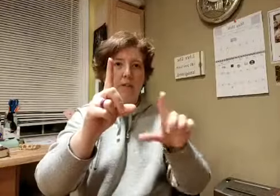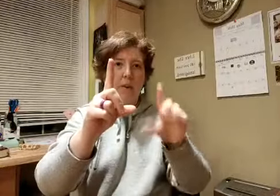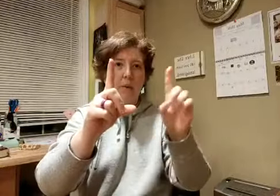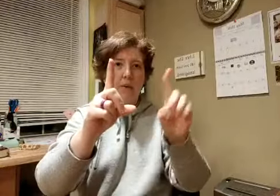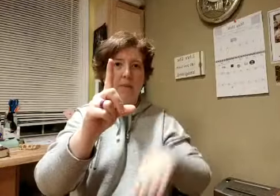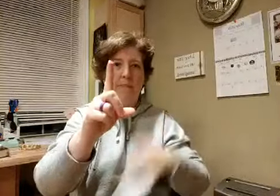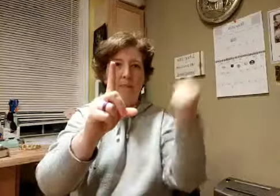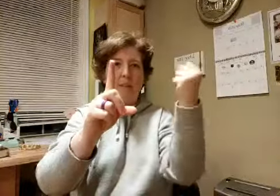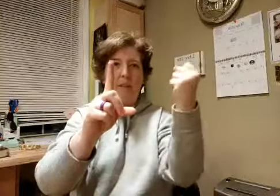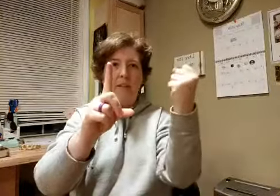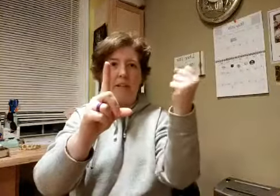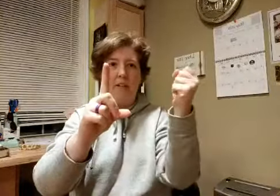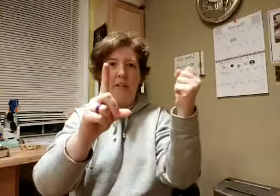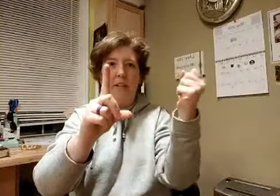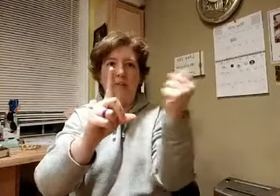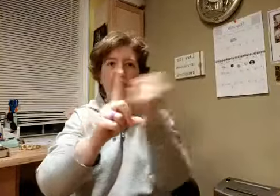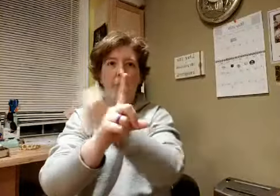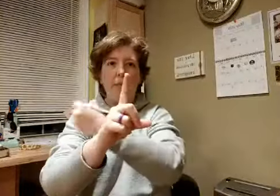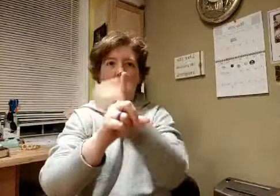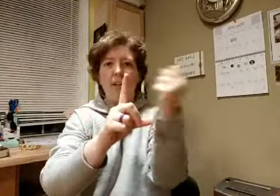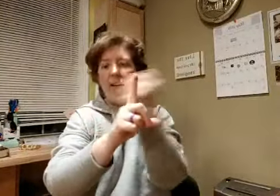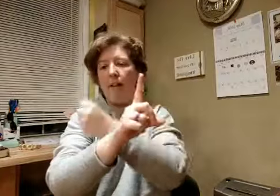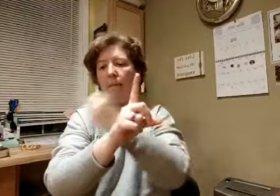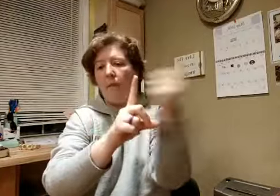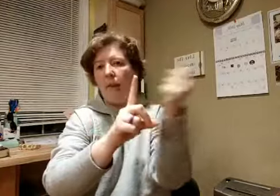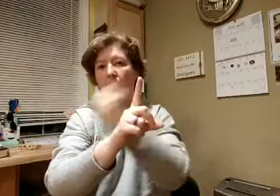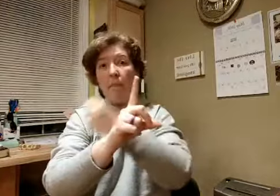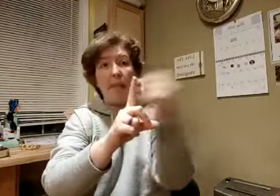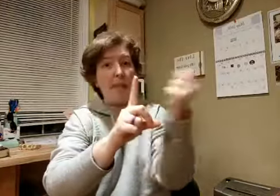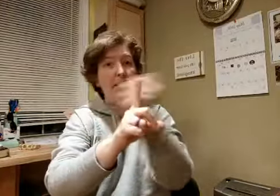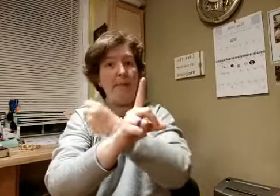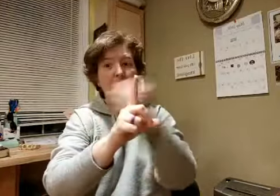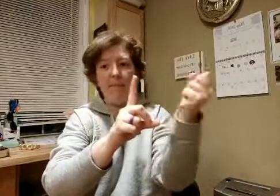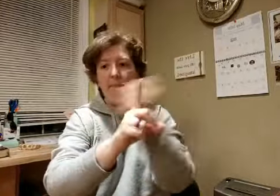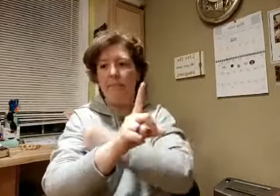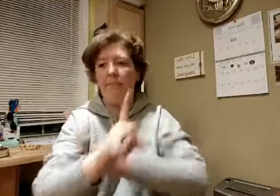1. You take your fist with your signing hand and beat it up.